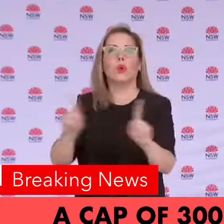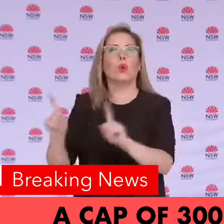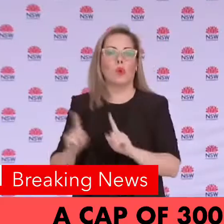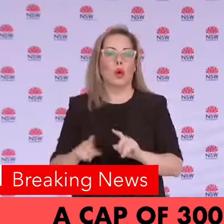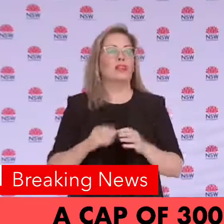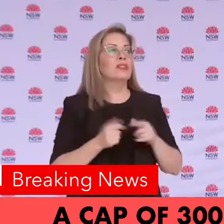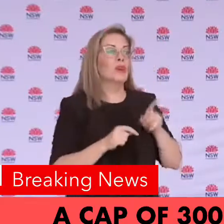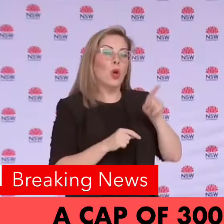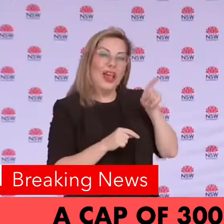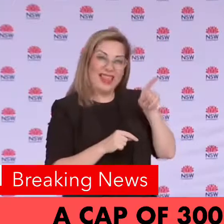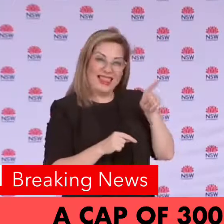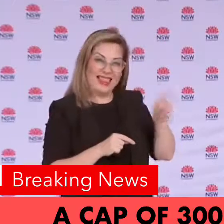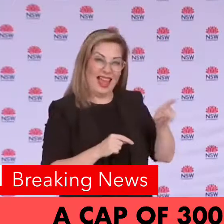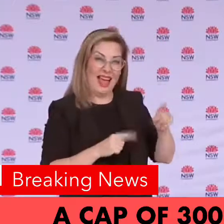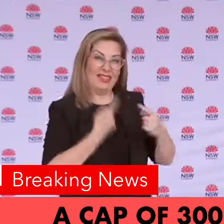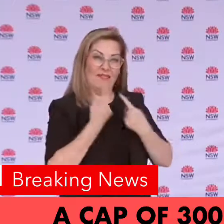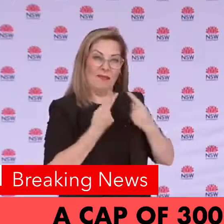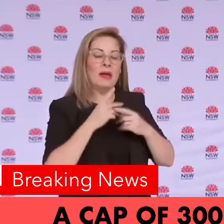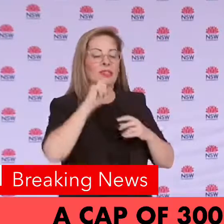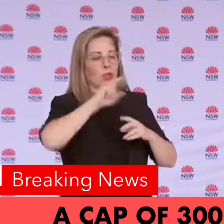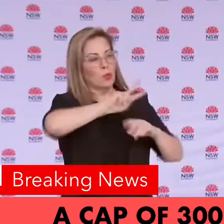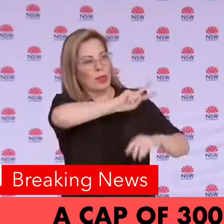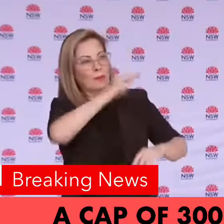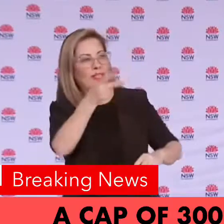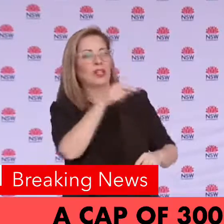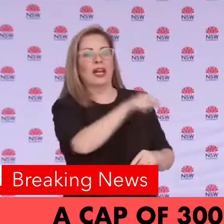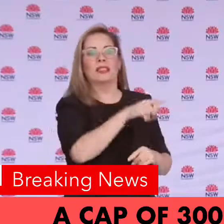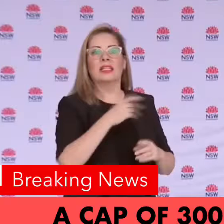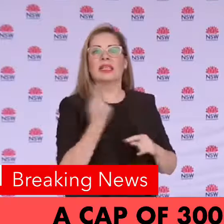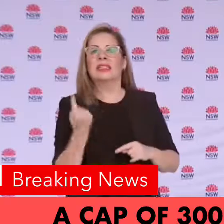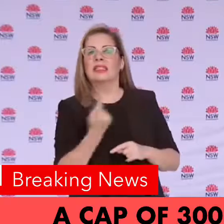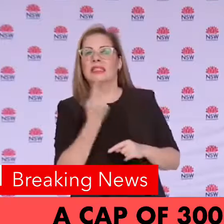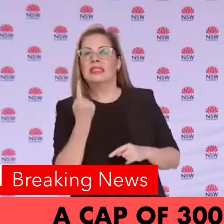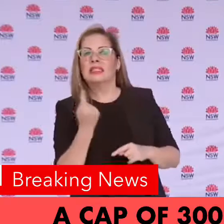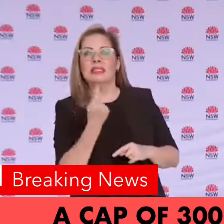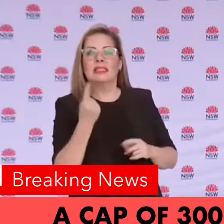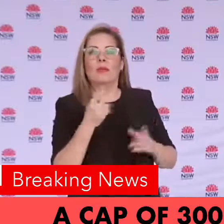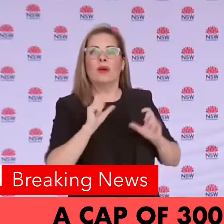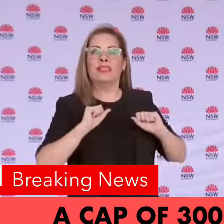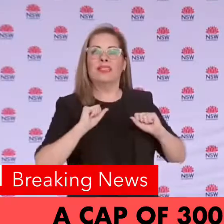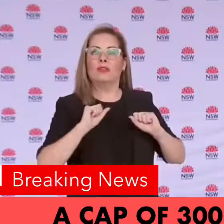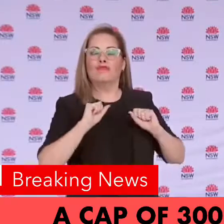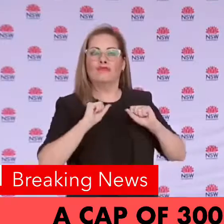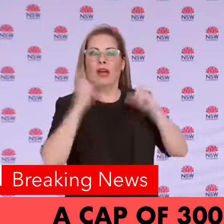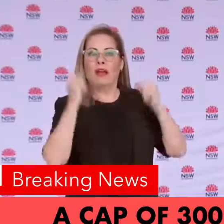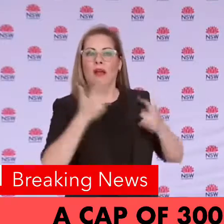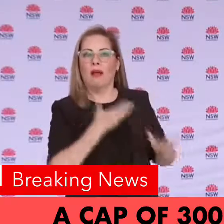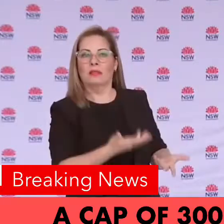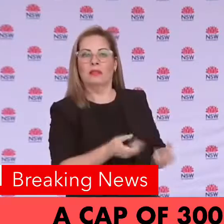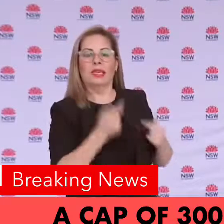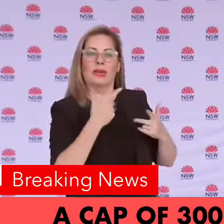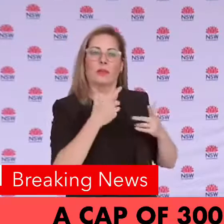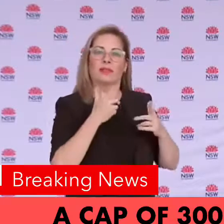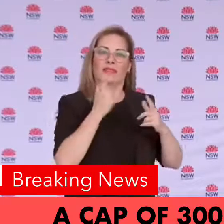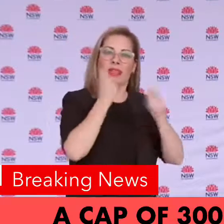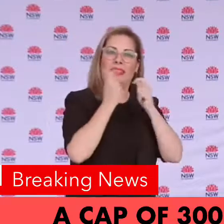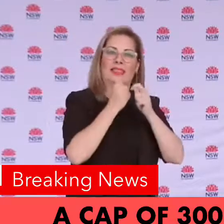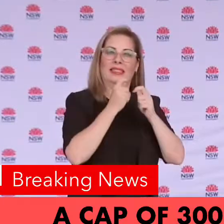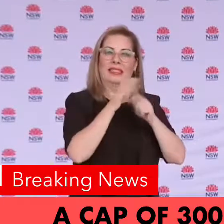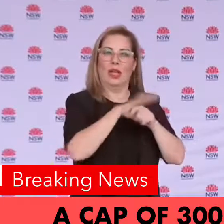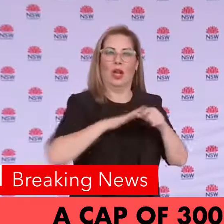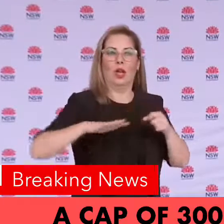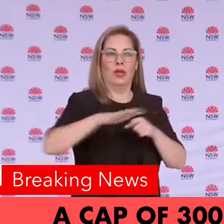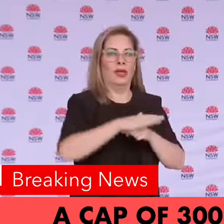for the speed, it went up and someone didn't recognise that it was actually a testing location. Dr. Chan, we're aware of a